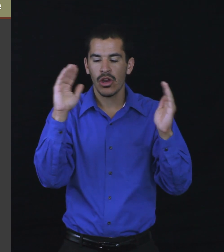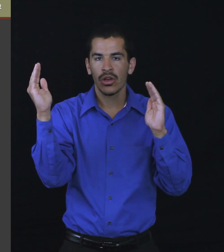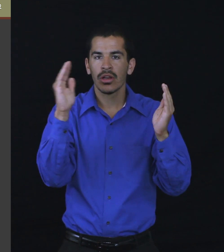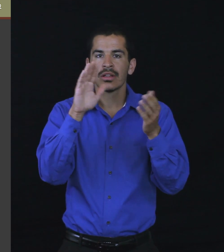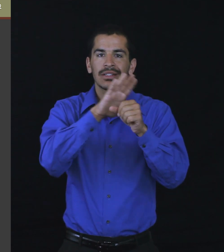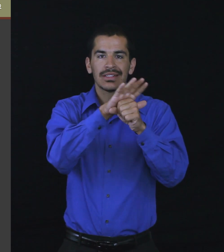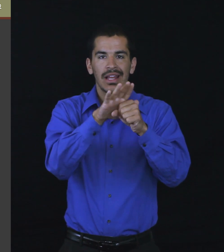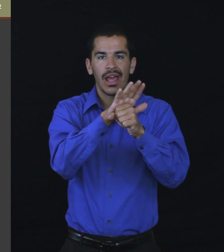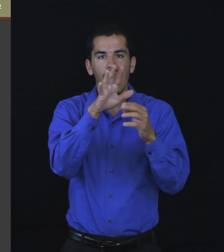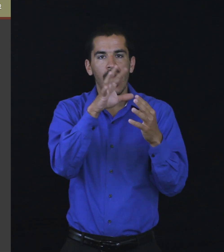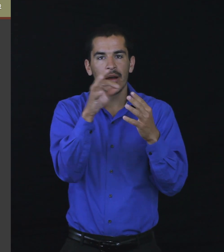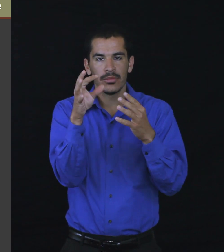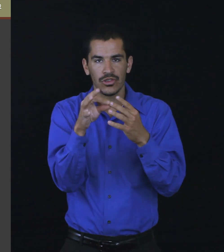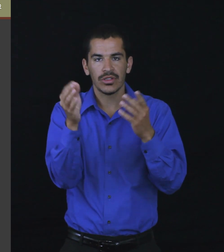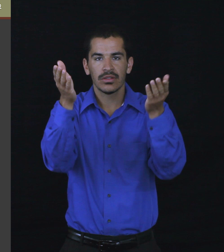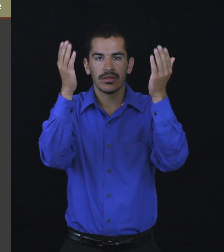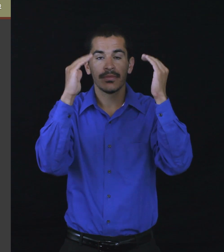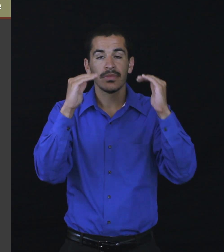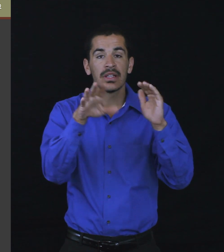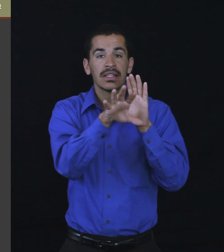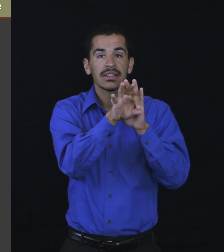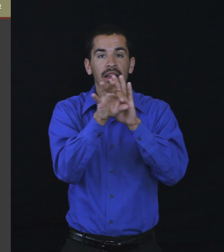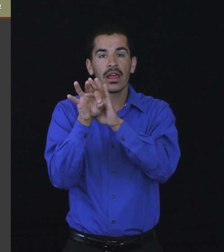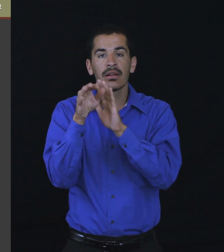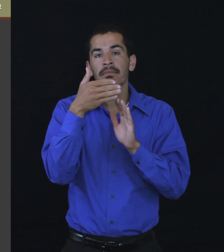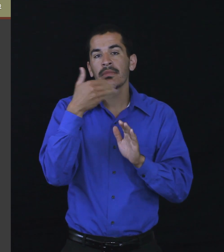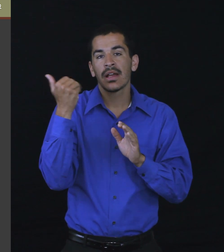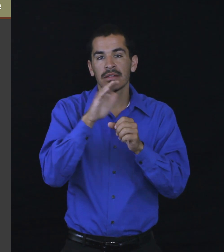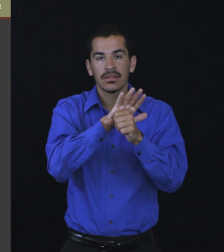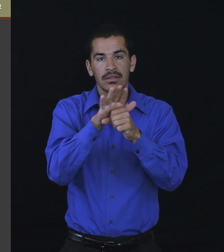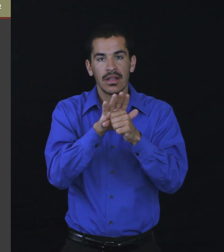Select best site option,